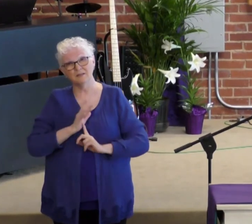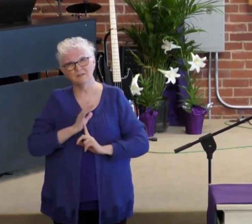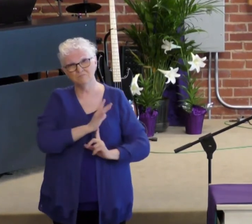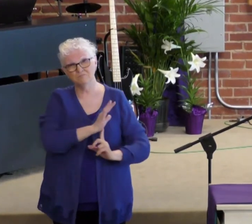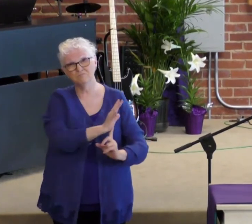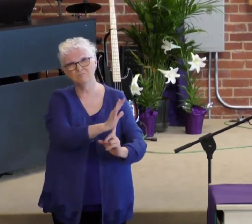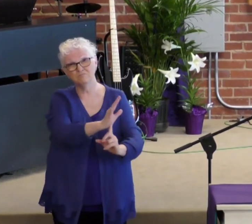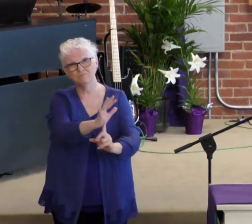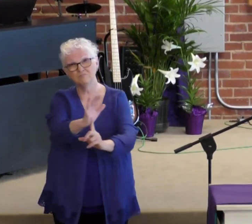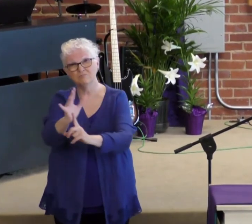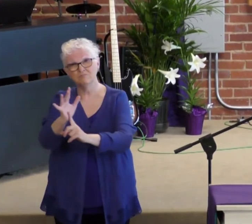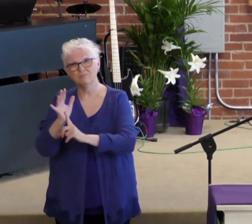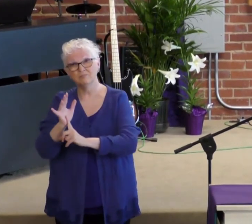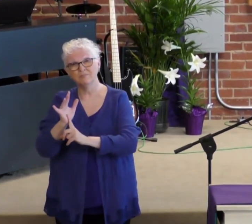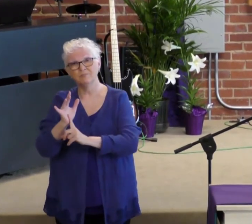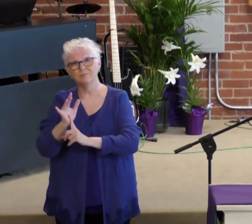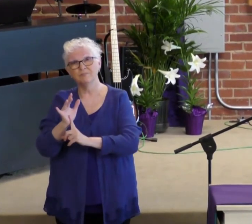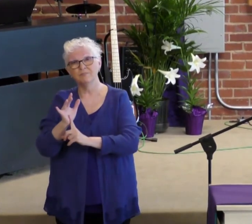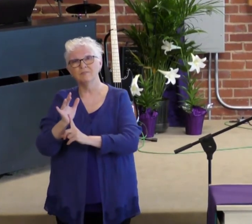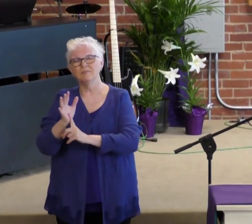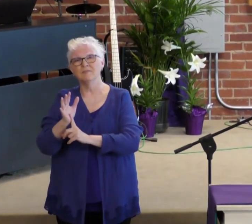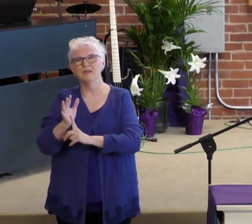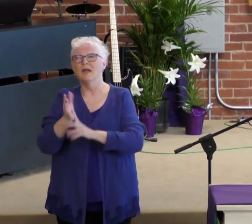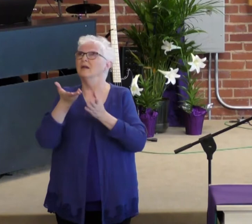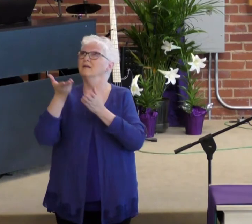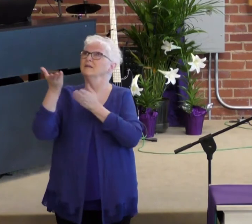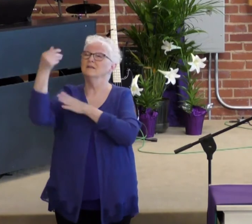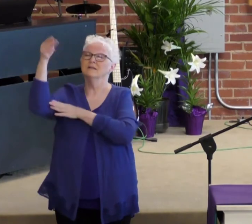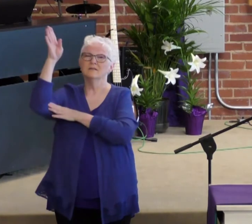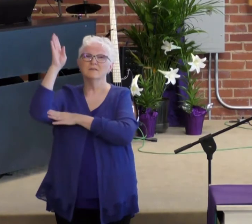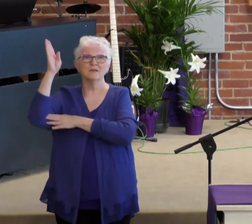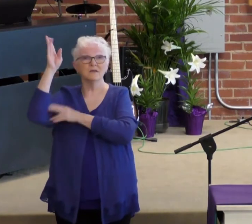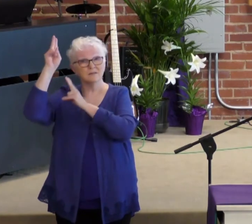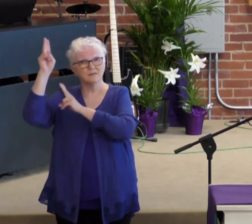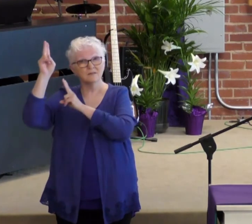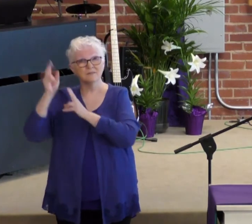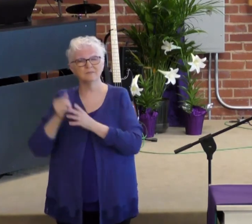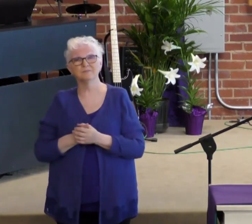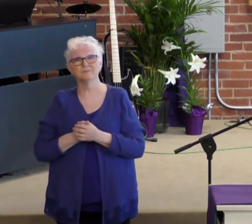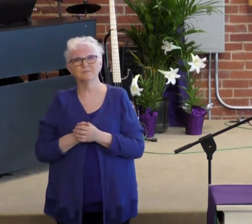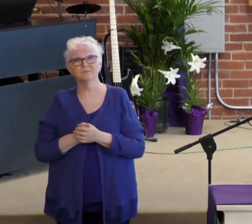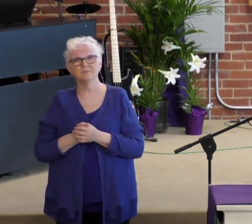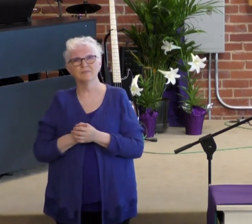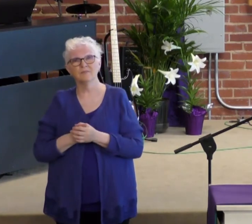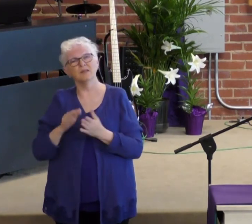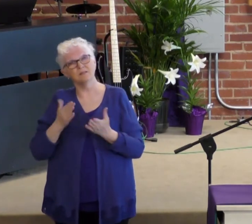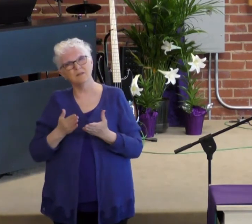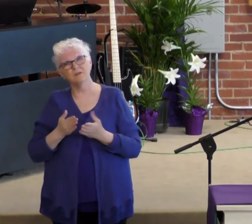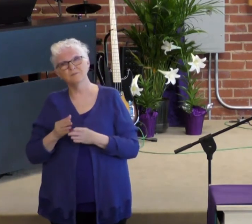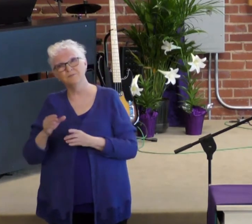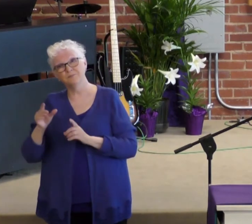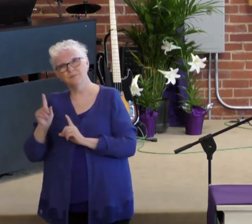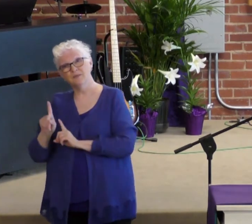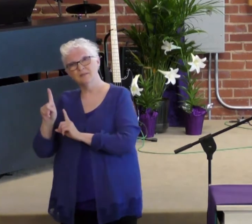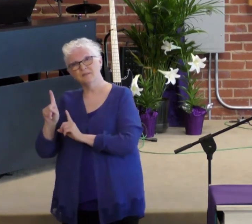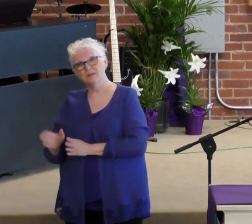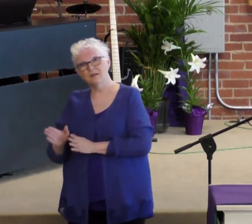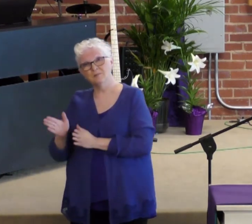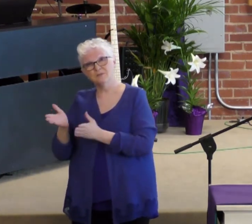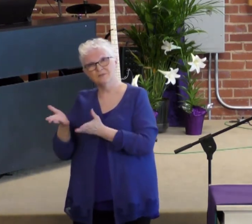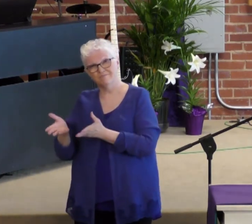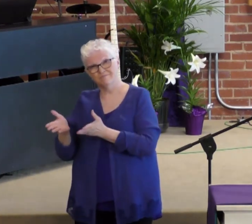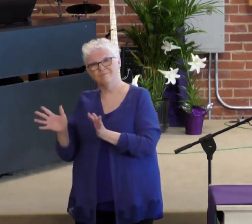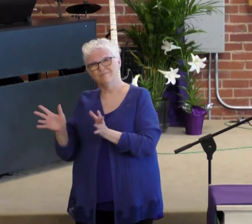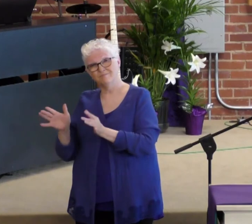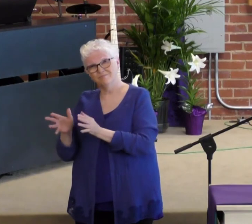the Lord. So the disciples were fearful, and there are times that you and I